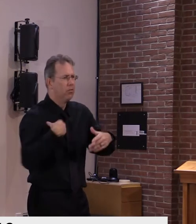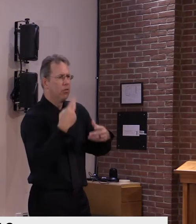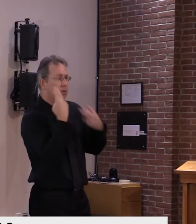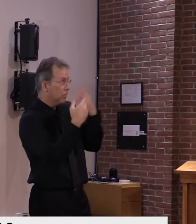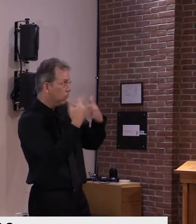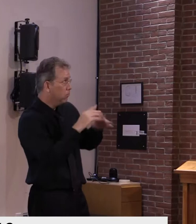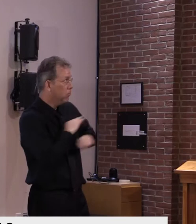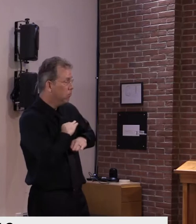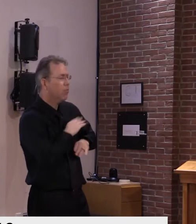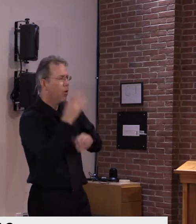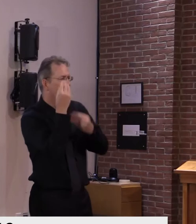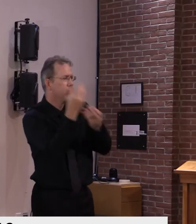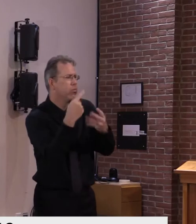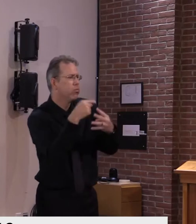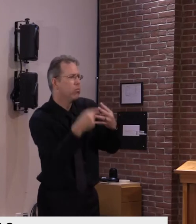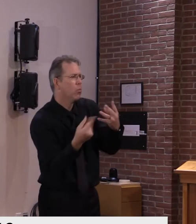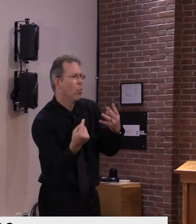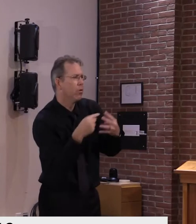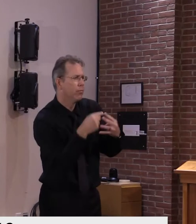Greg, the Bennington Banner.